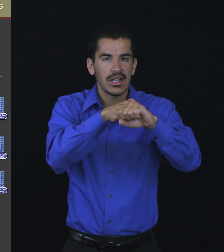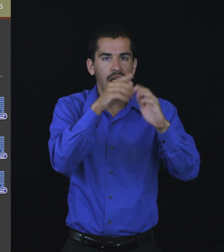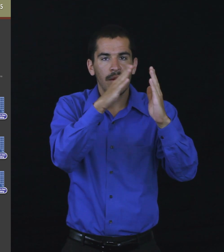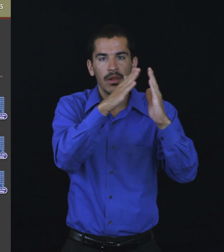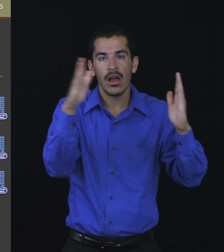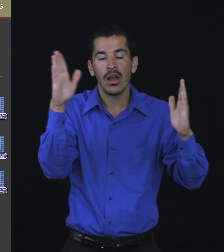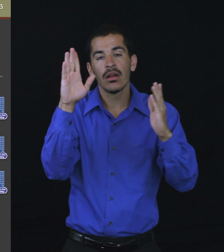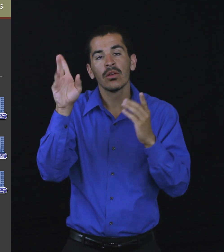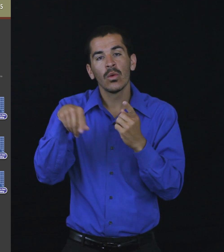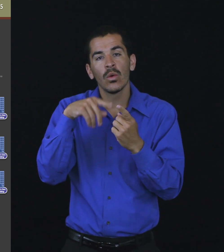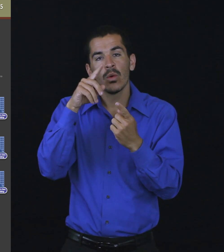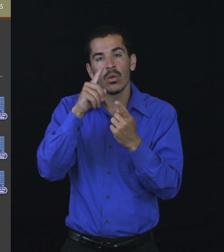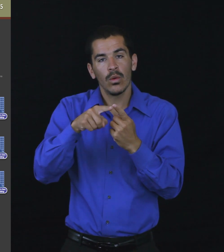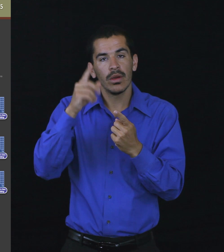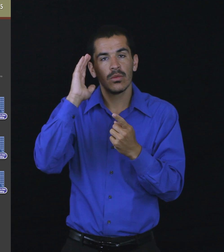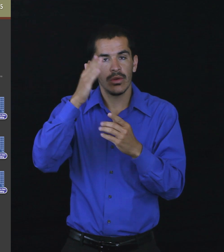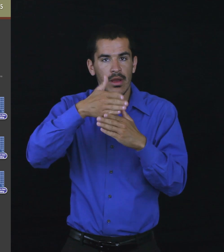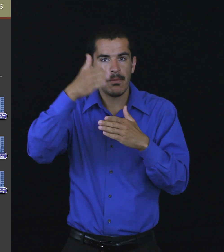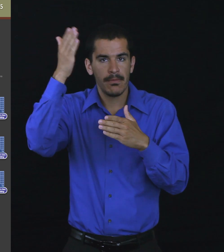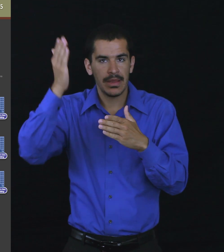they will be completed.